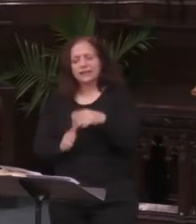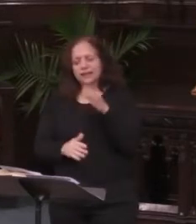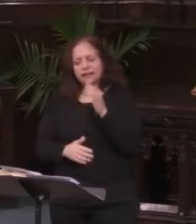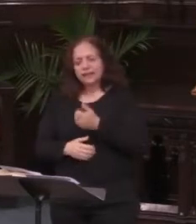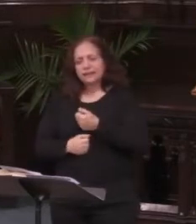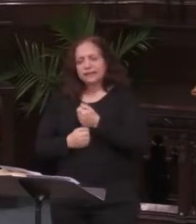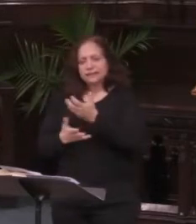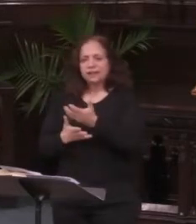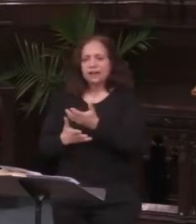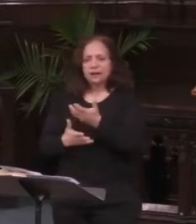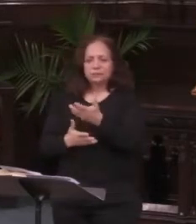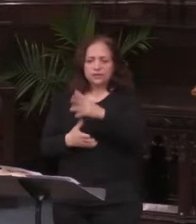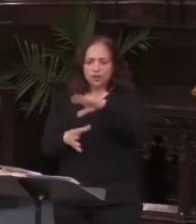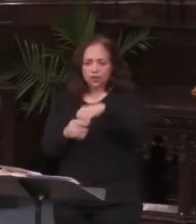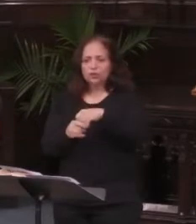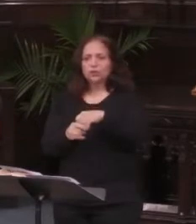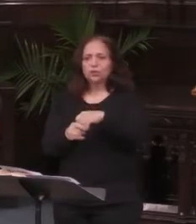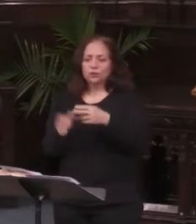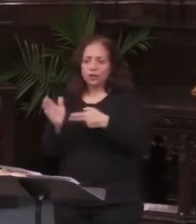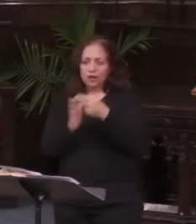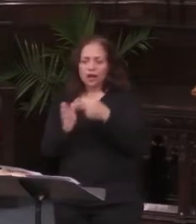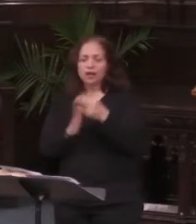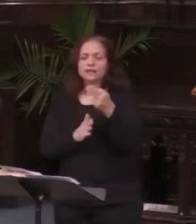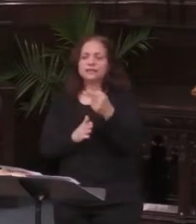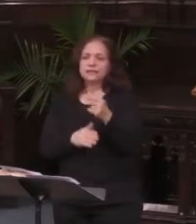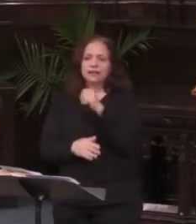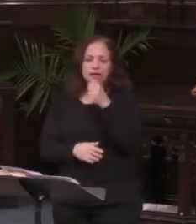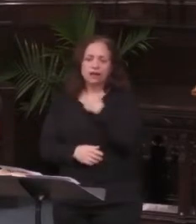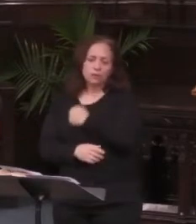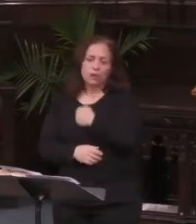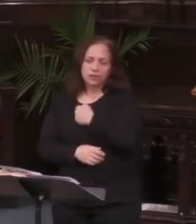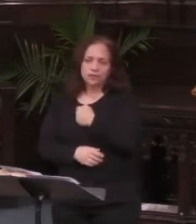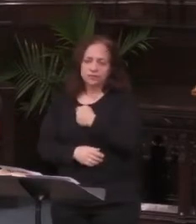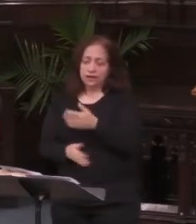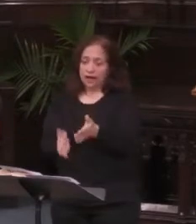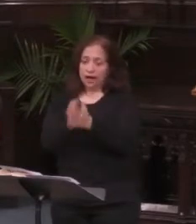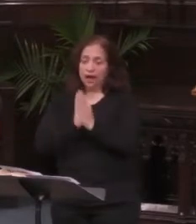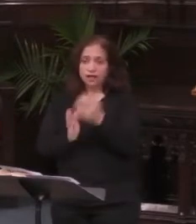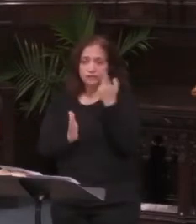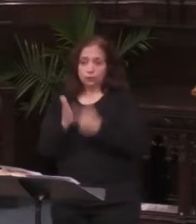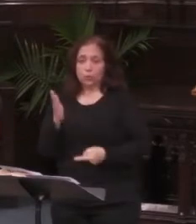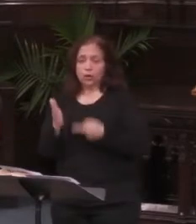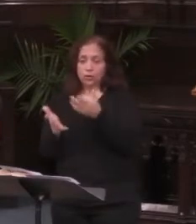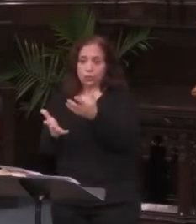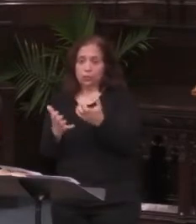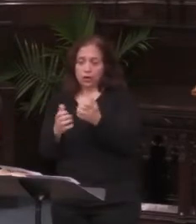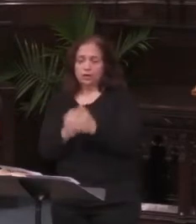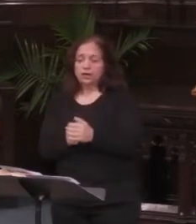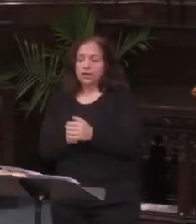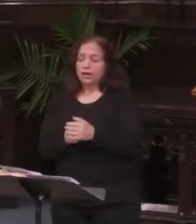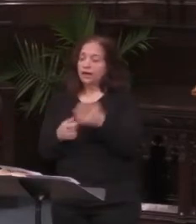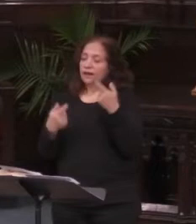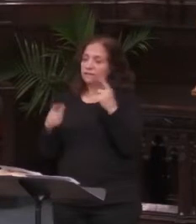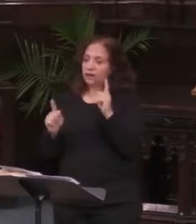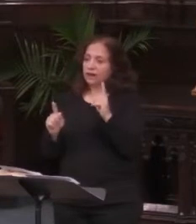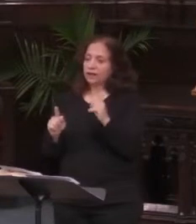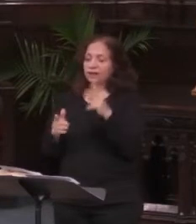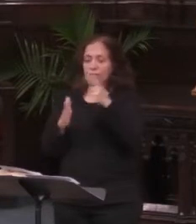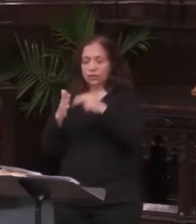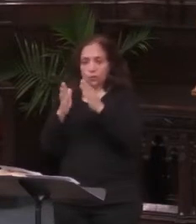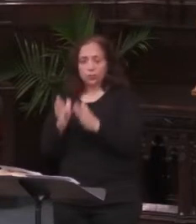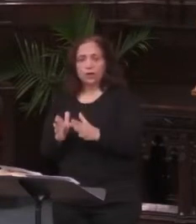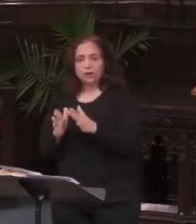we need, honestly and unapologetically. And finally, to the reader's surprise, after expressing